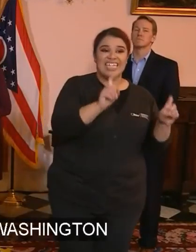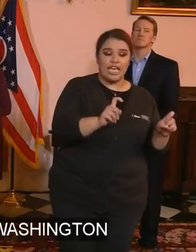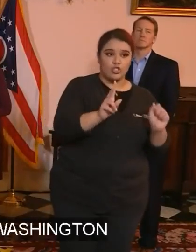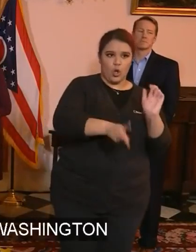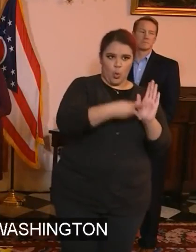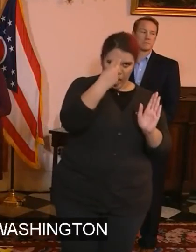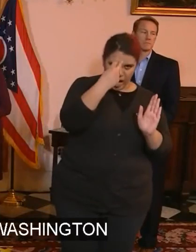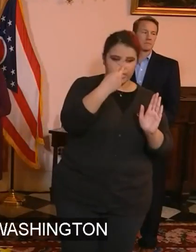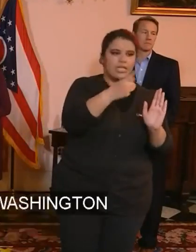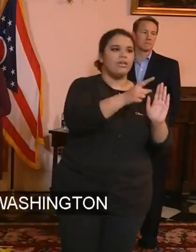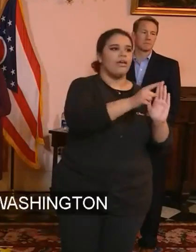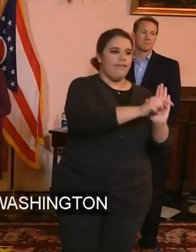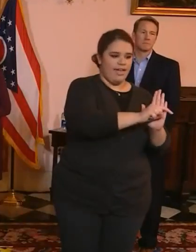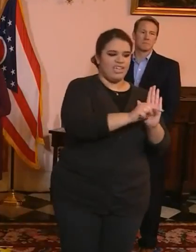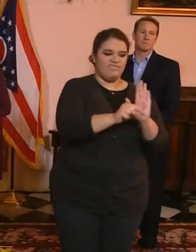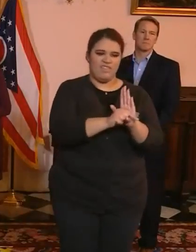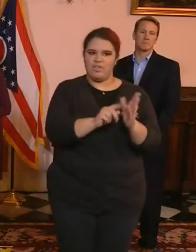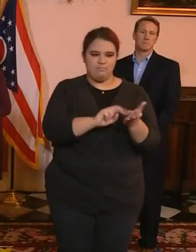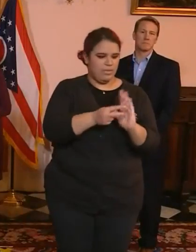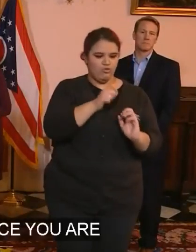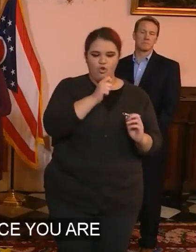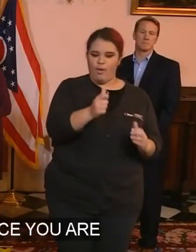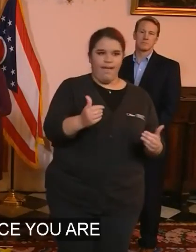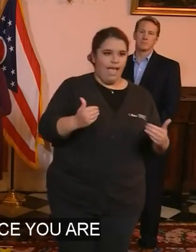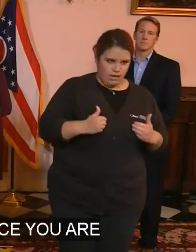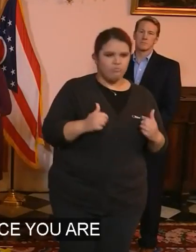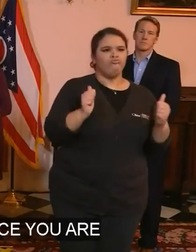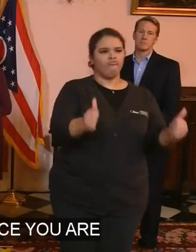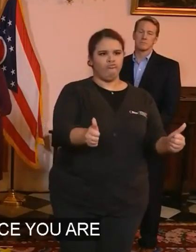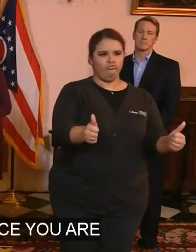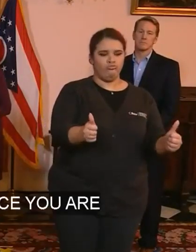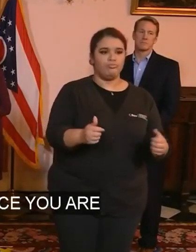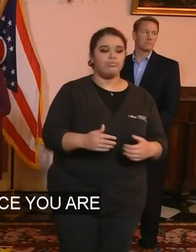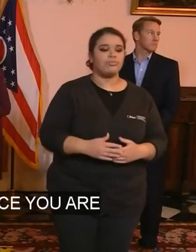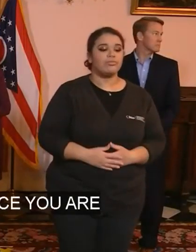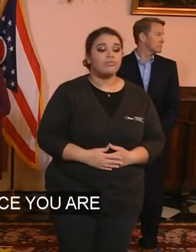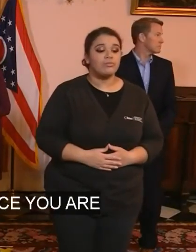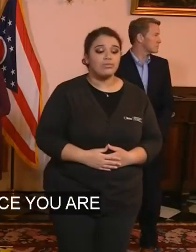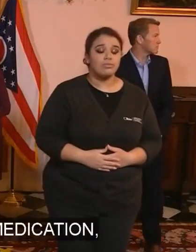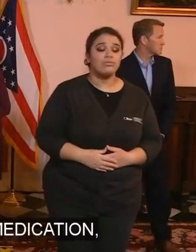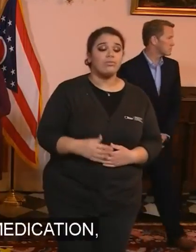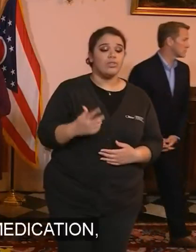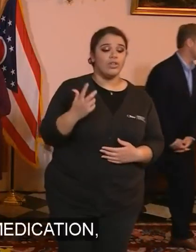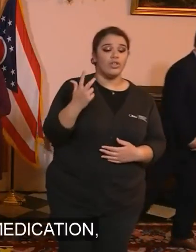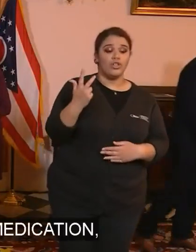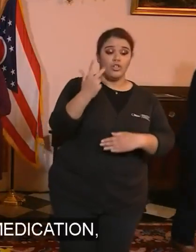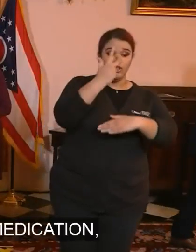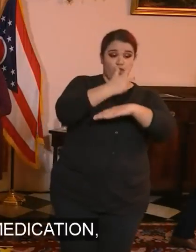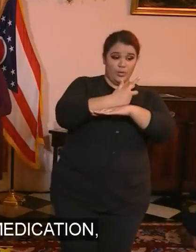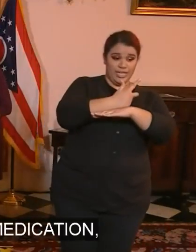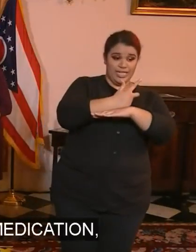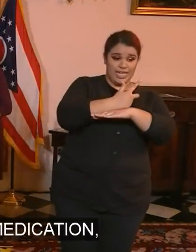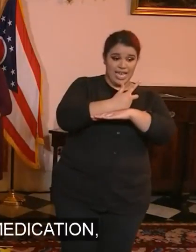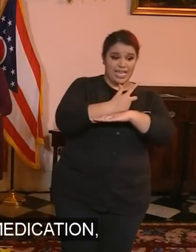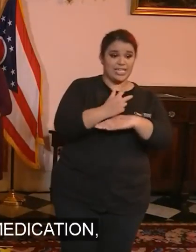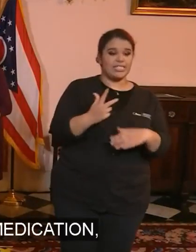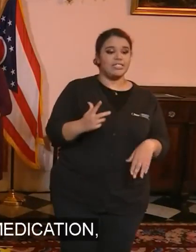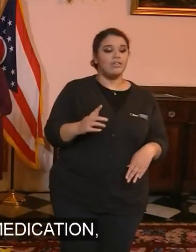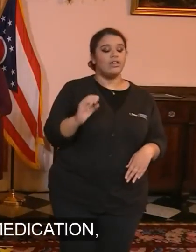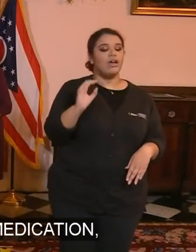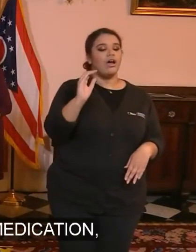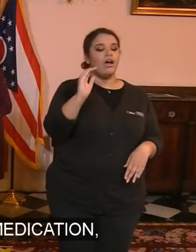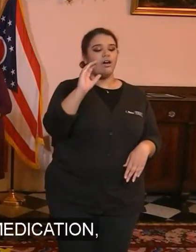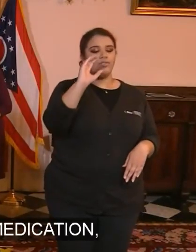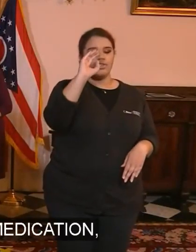without taking any Advil or aspirin or anything, you need to be at least 7 days from the onset of